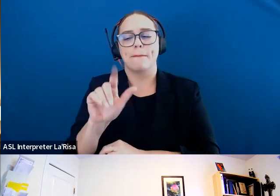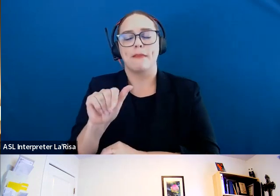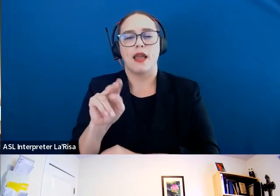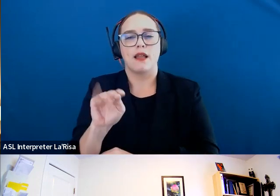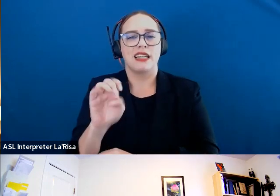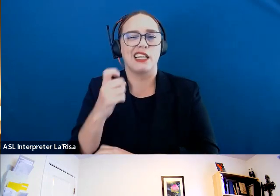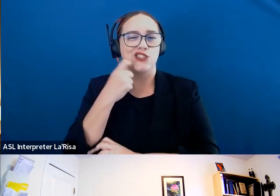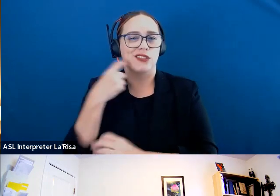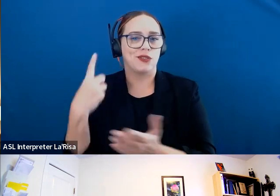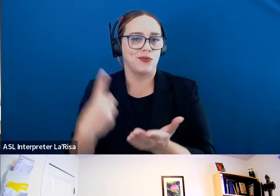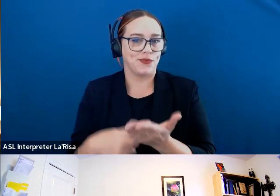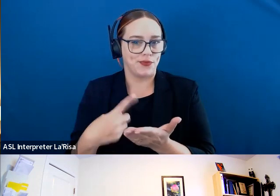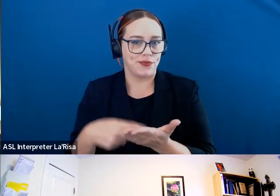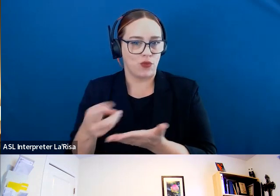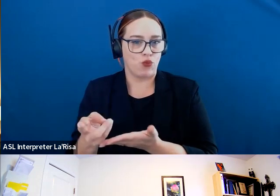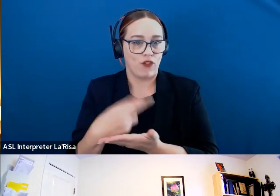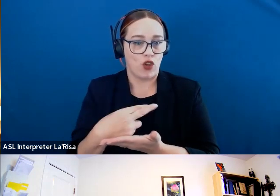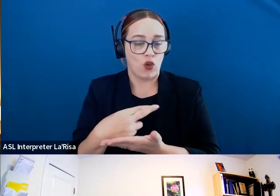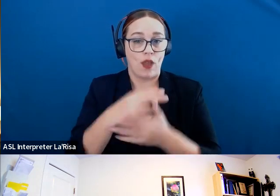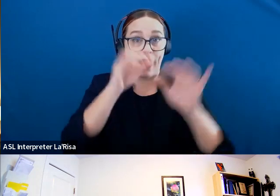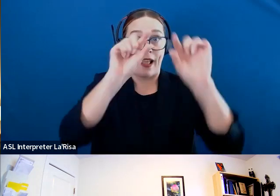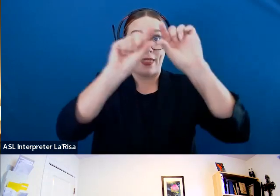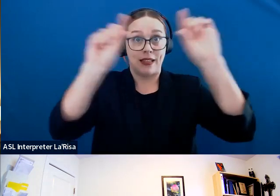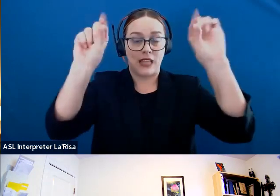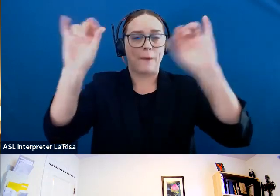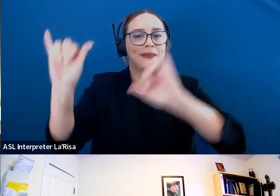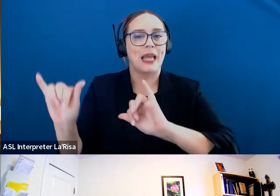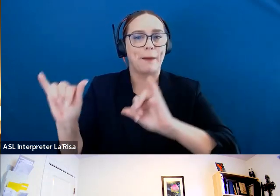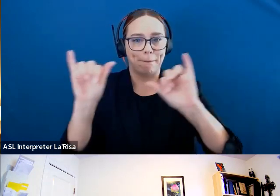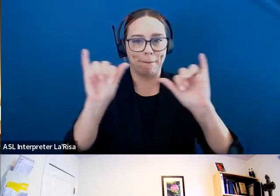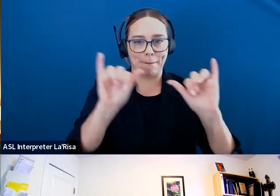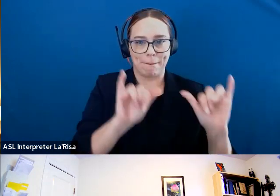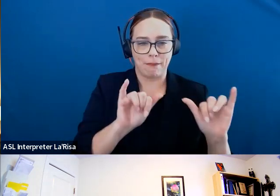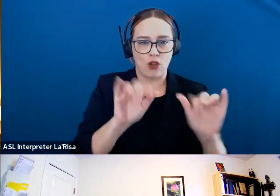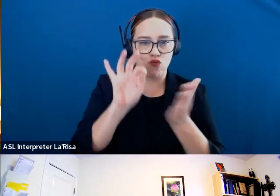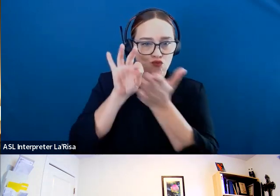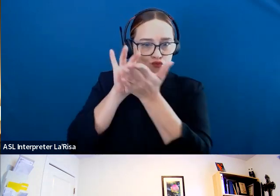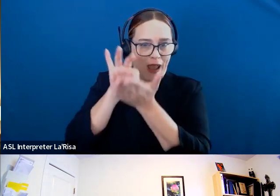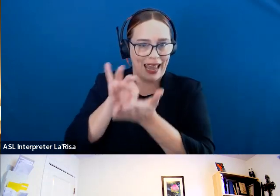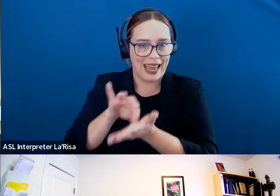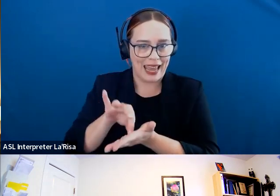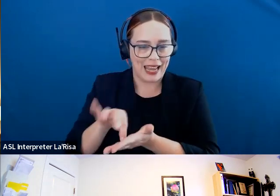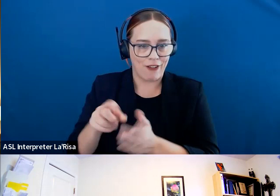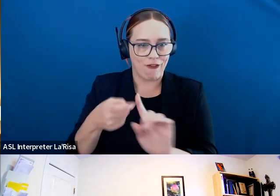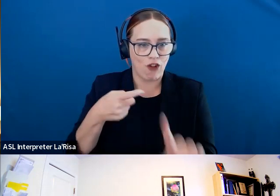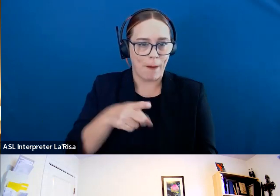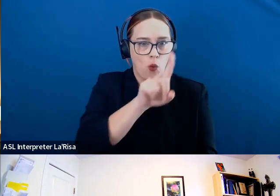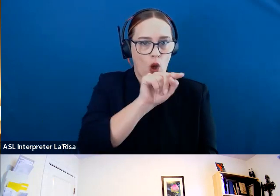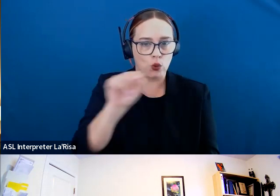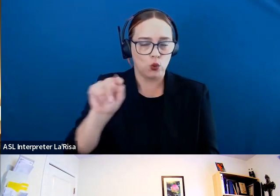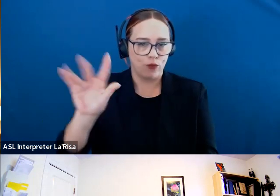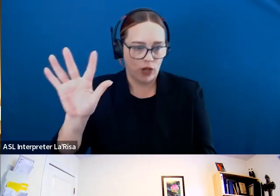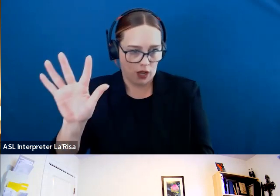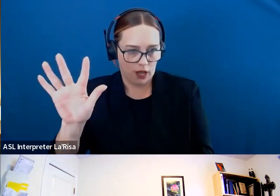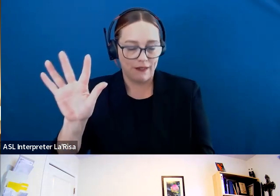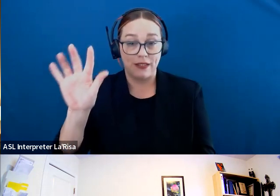and then at the top the same layout where we are rating them from 1 to 5. And so